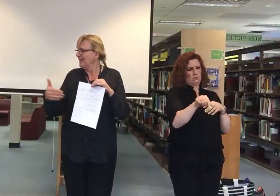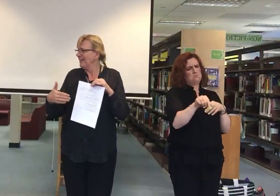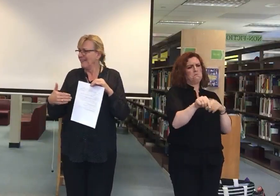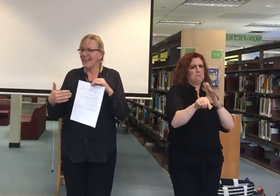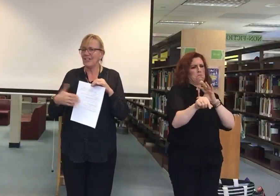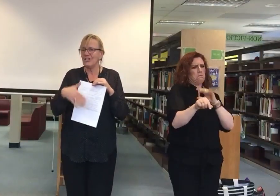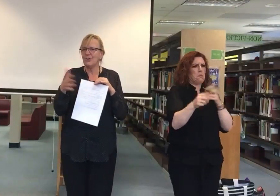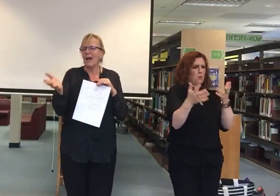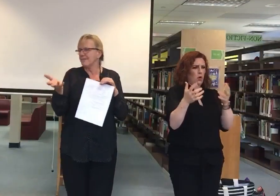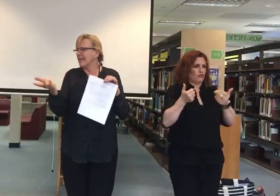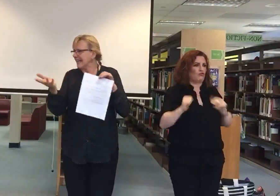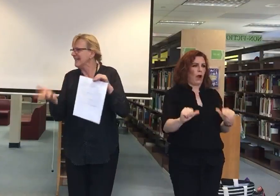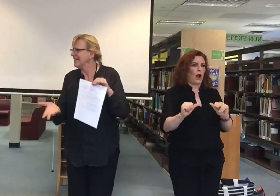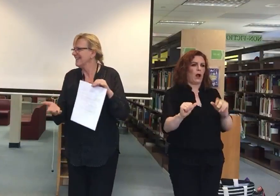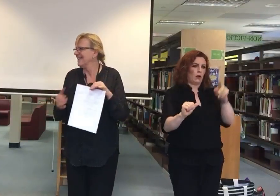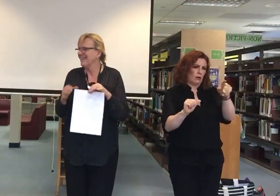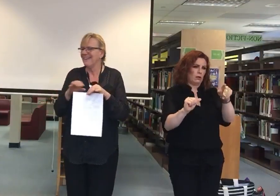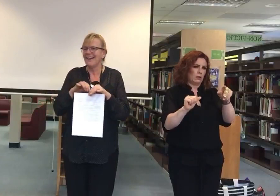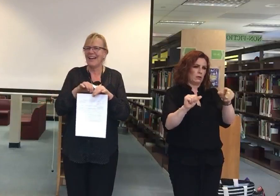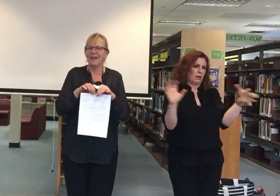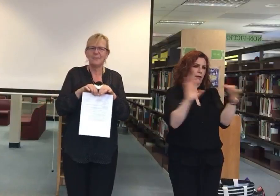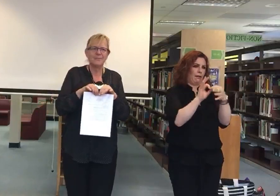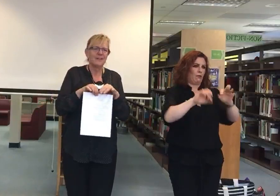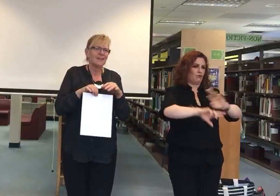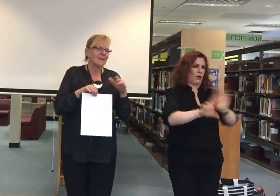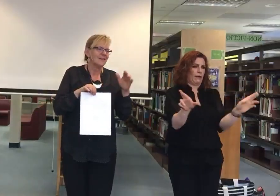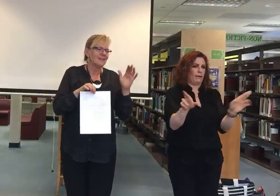to, then you have the link.